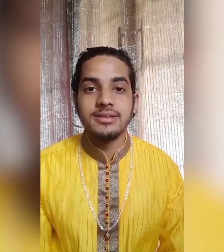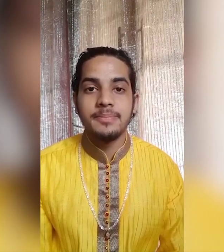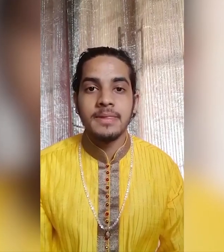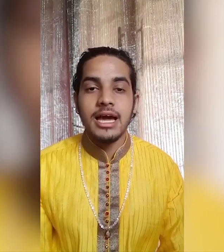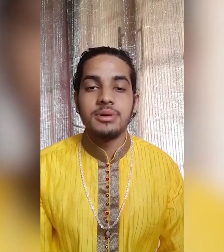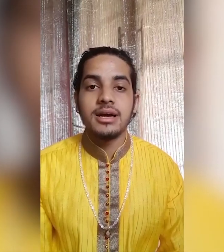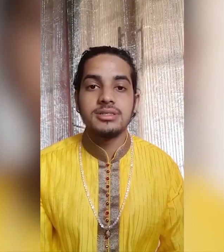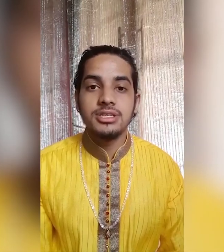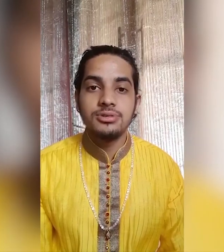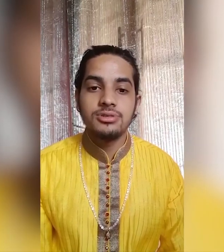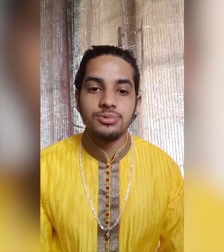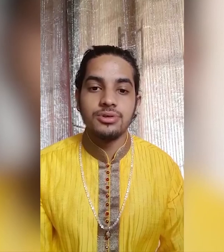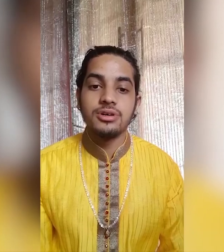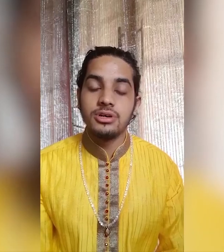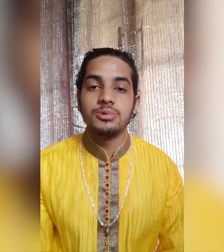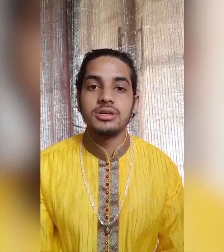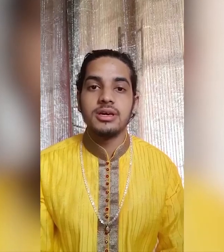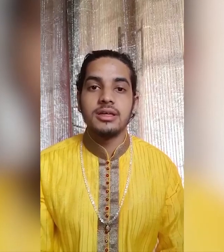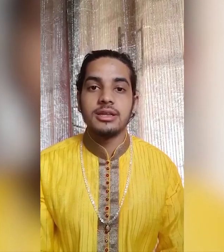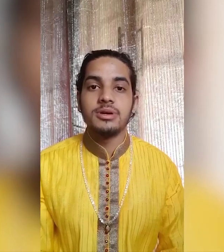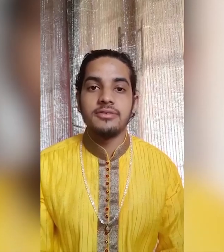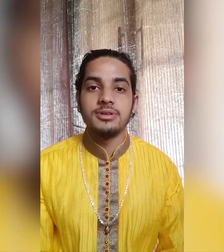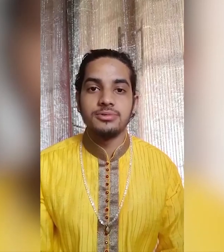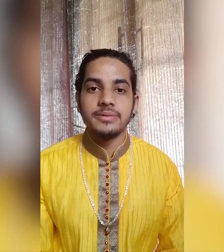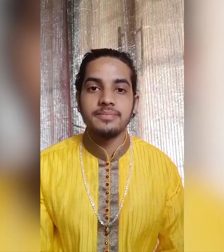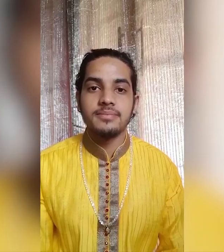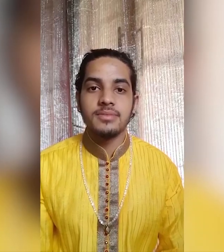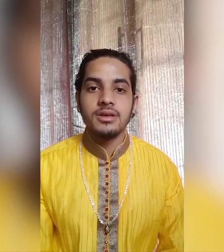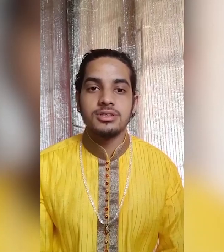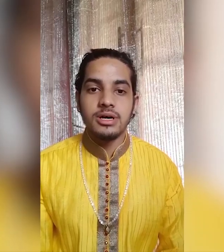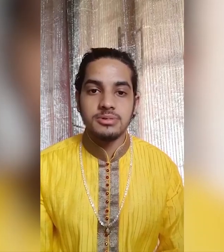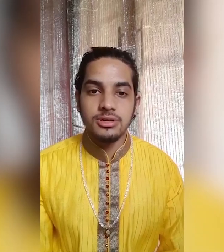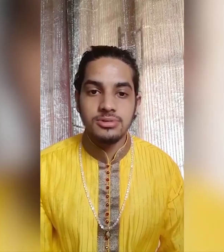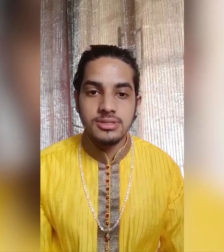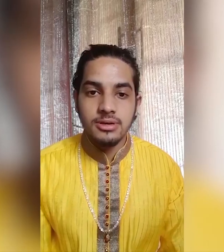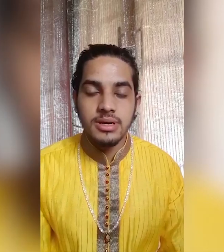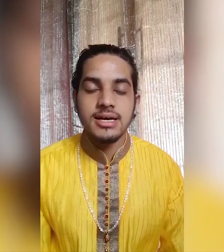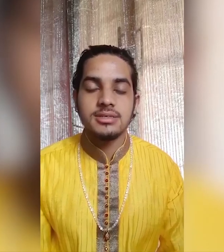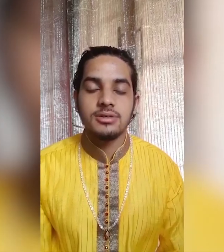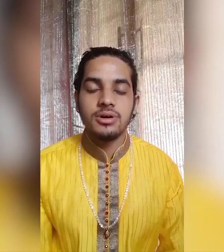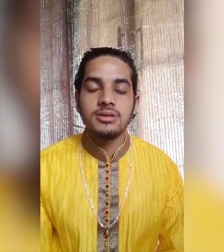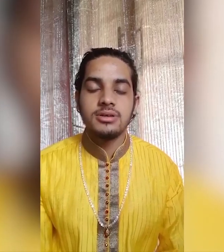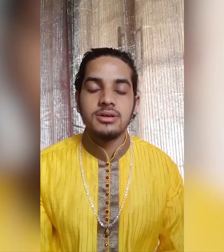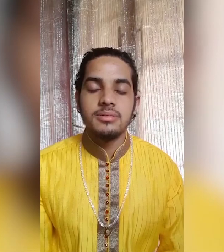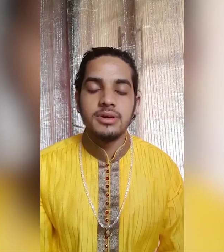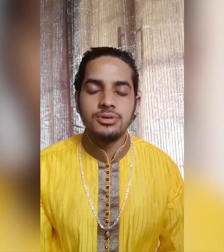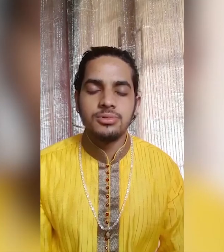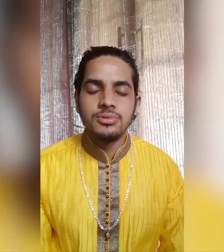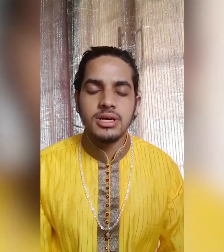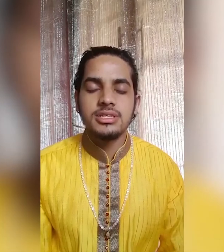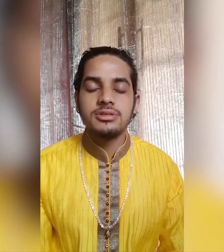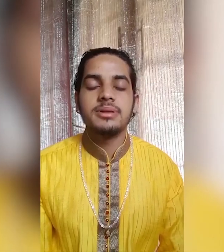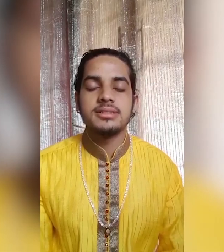have made, and we can continue to do the good work that we have been doing. So as we close, we ask God, may